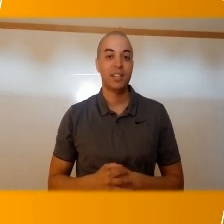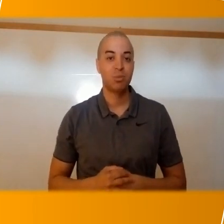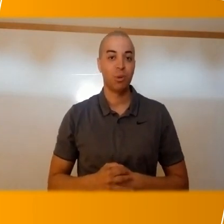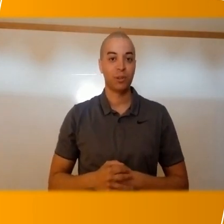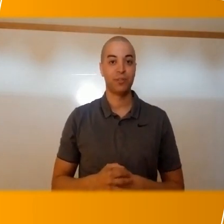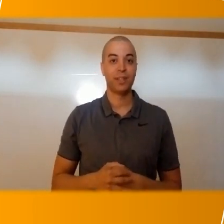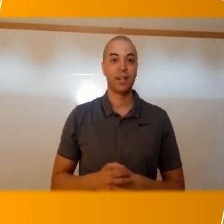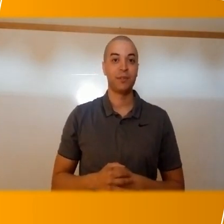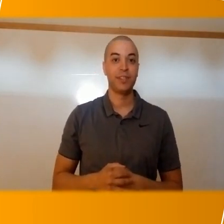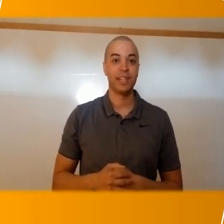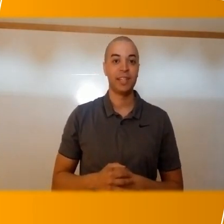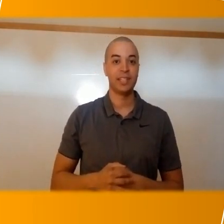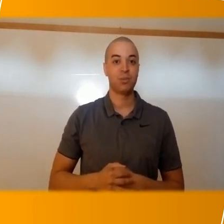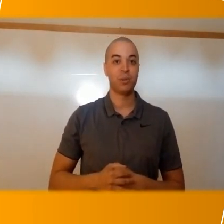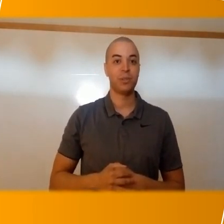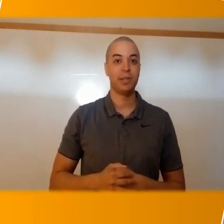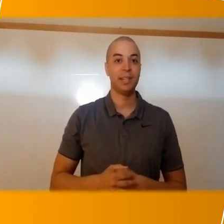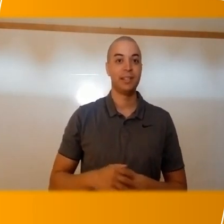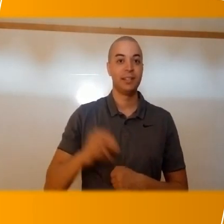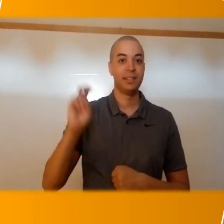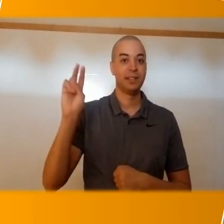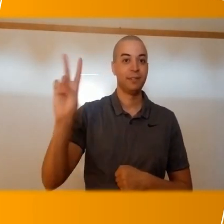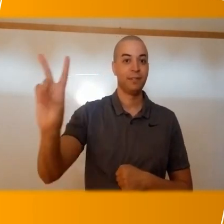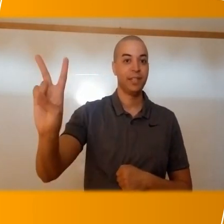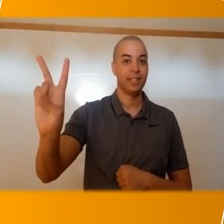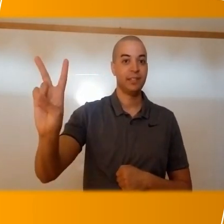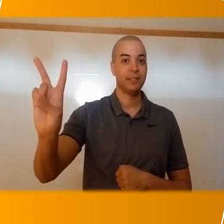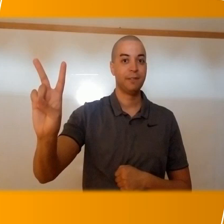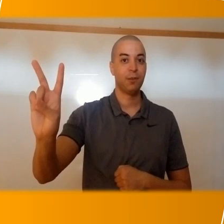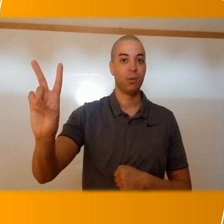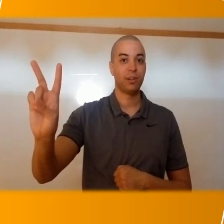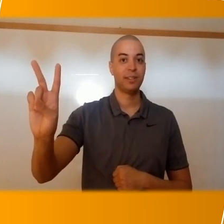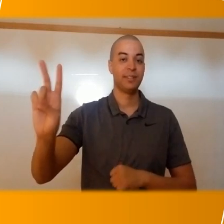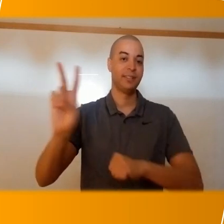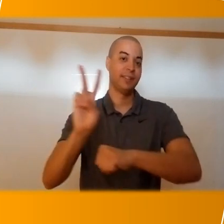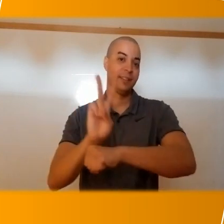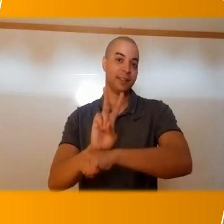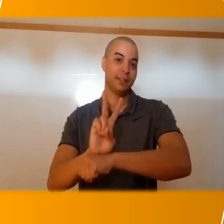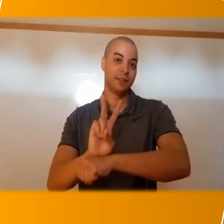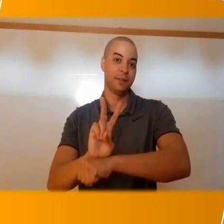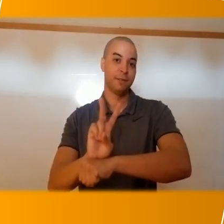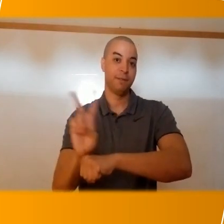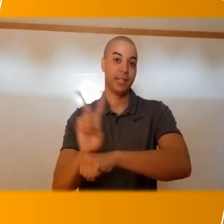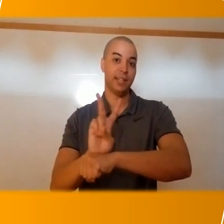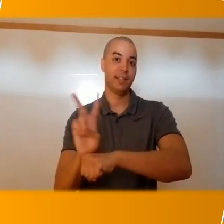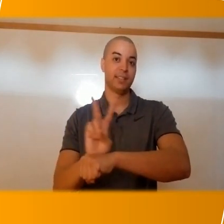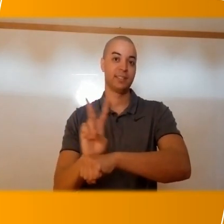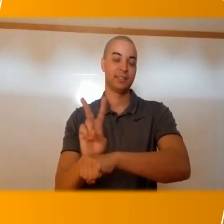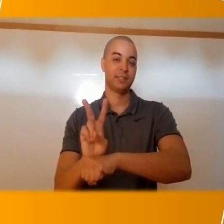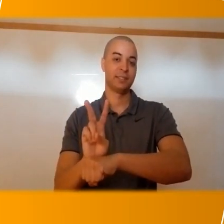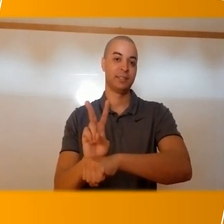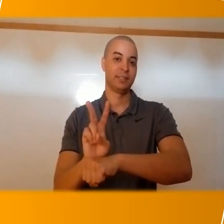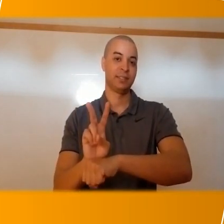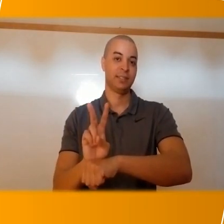Our next word for letter V is going to be V for